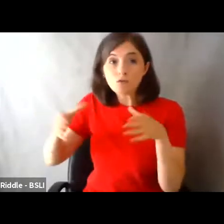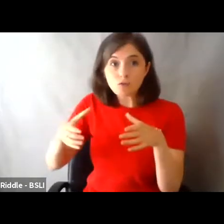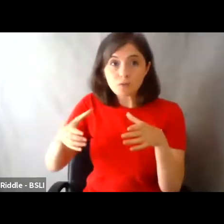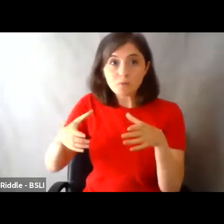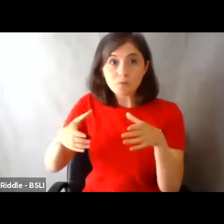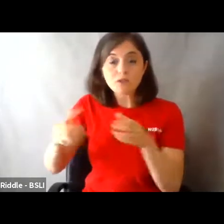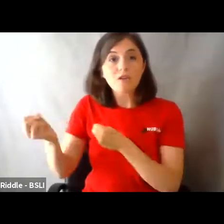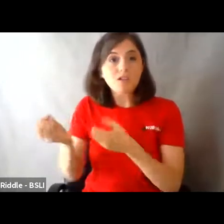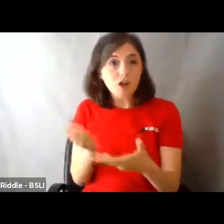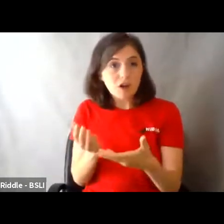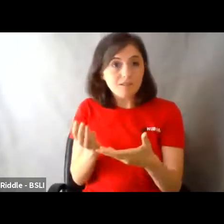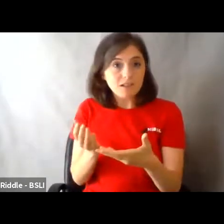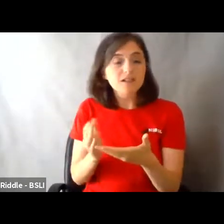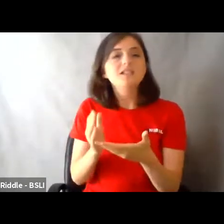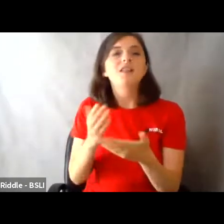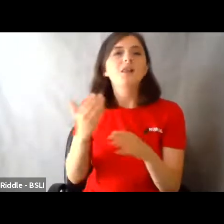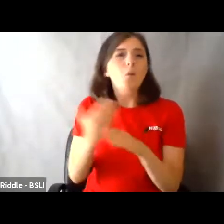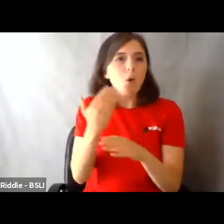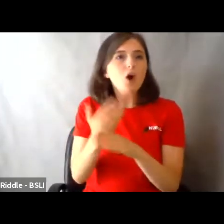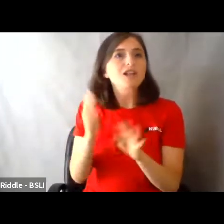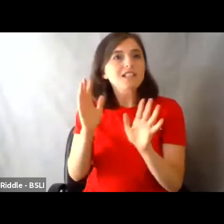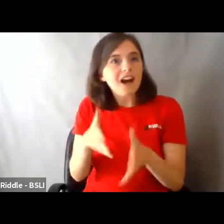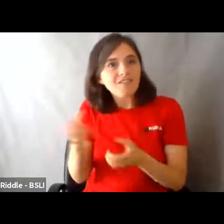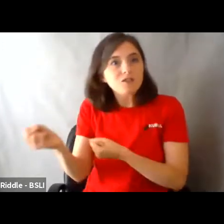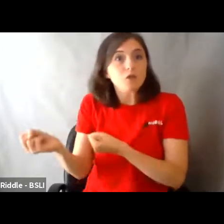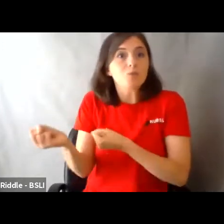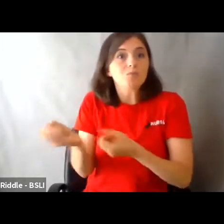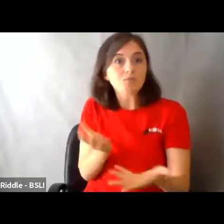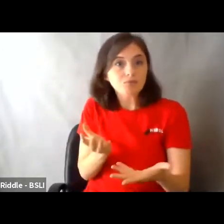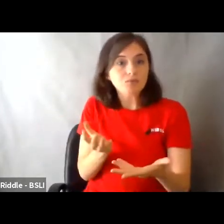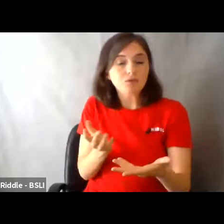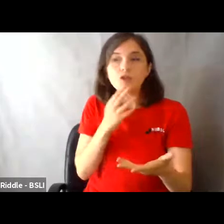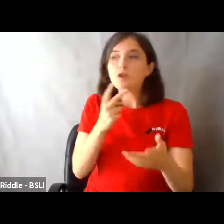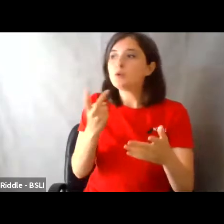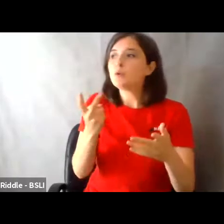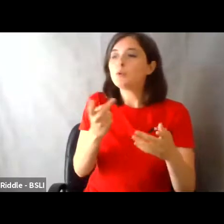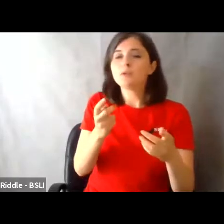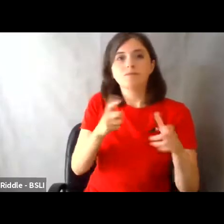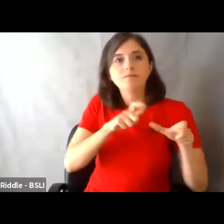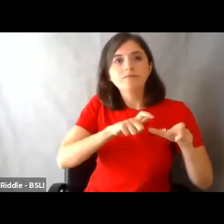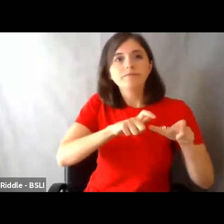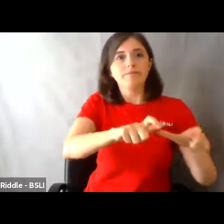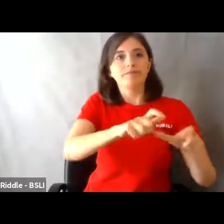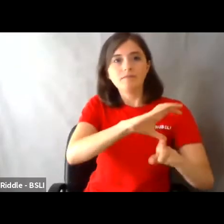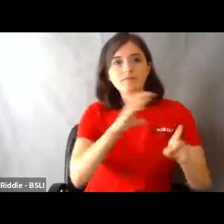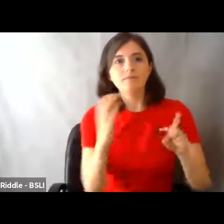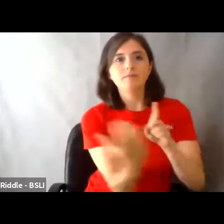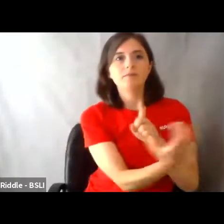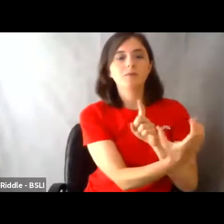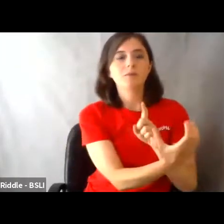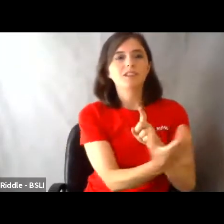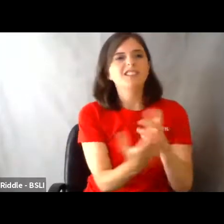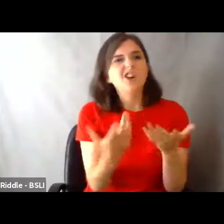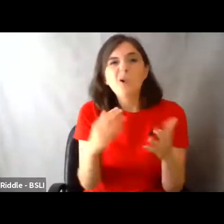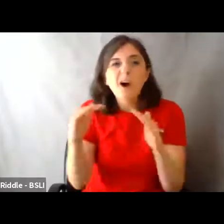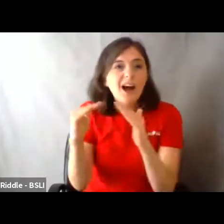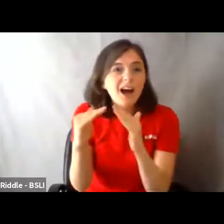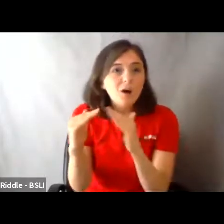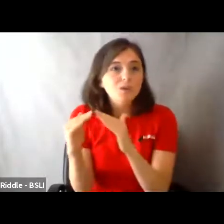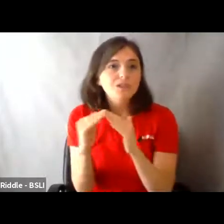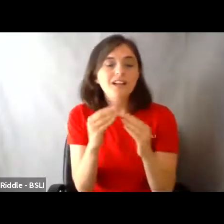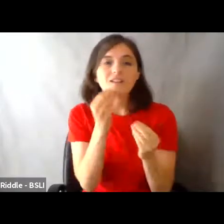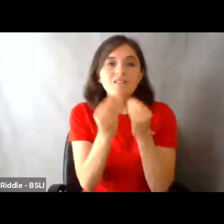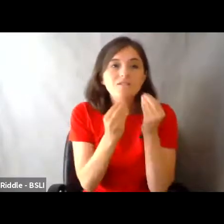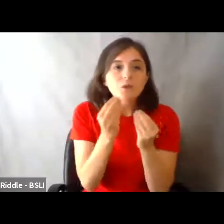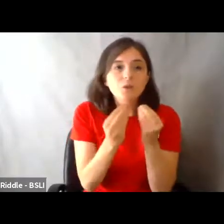that are needed to kind of reproduce human beings. So from housing to food to healthcare to, you know, probably